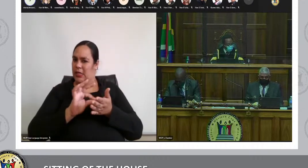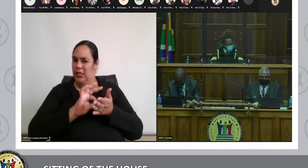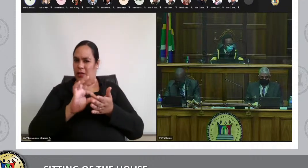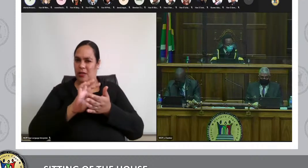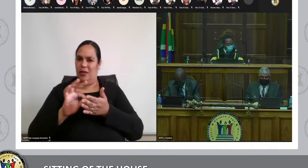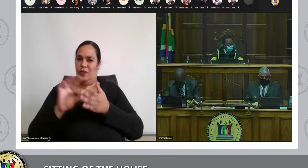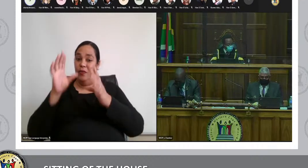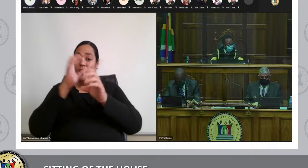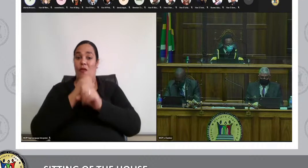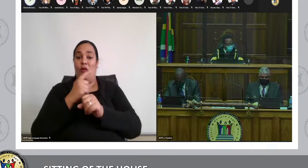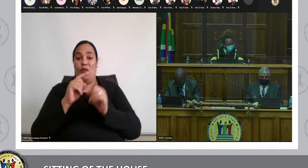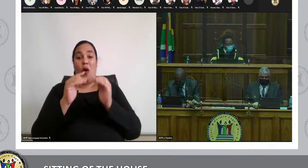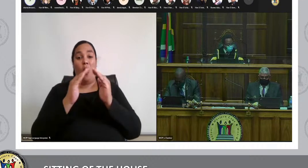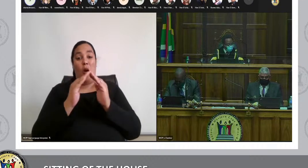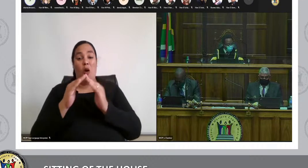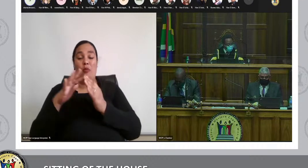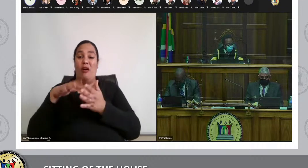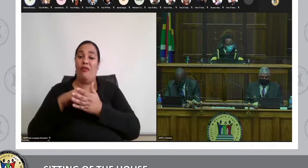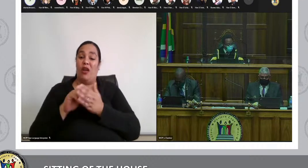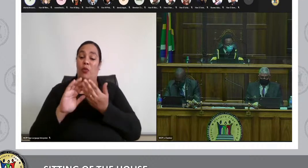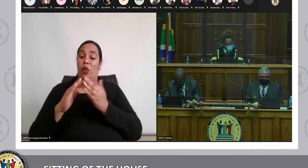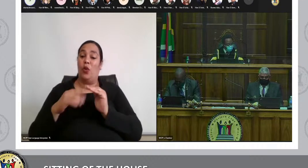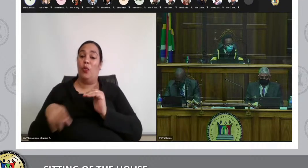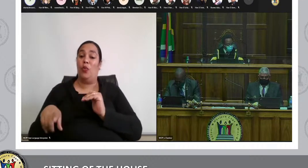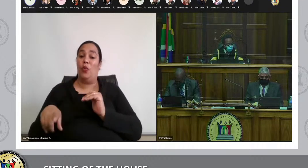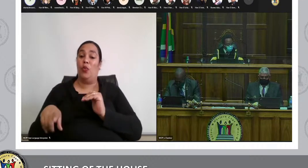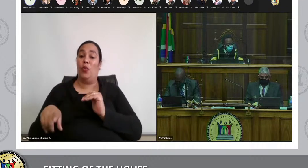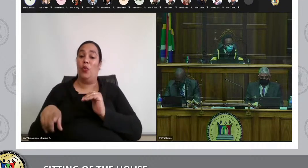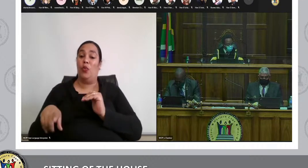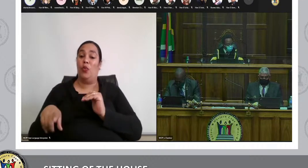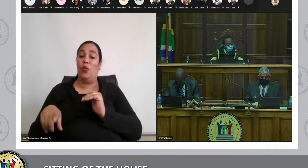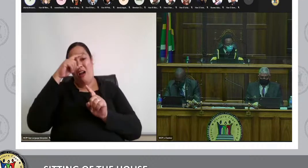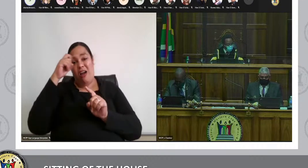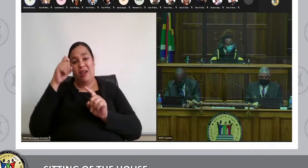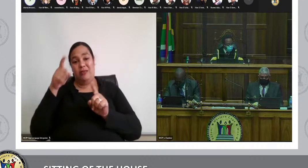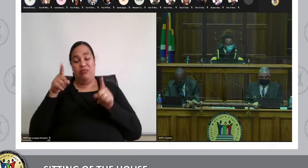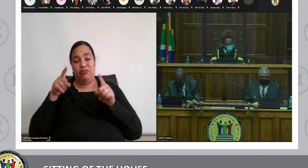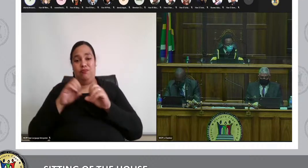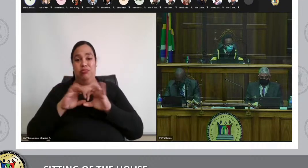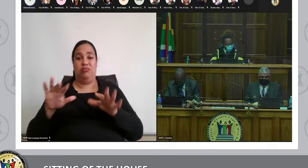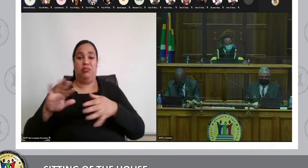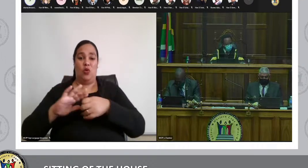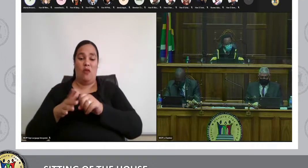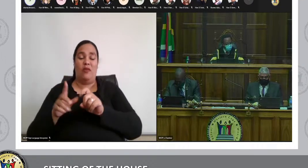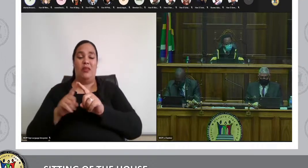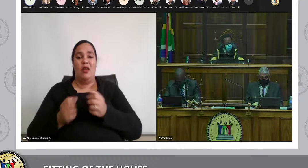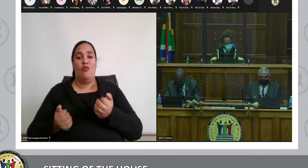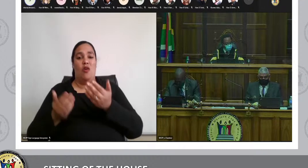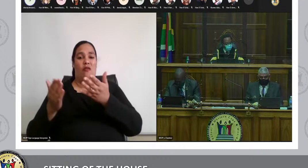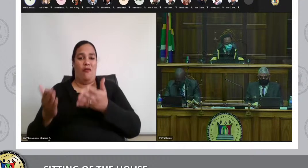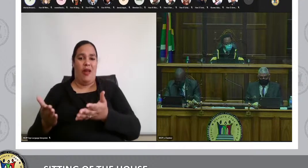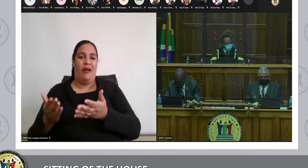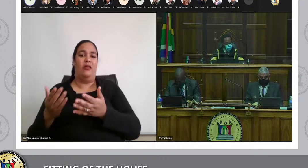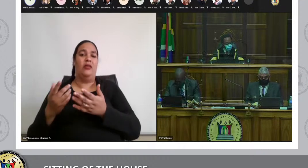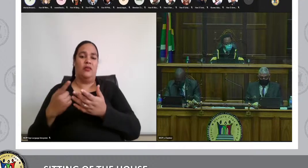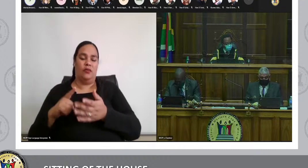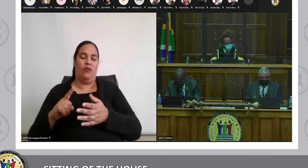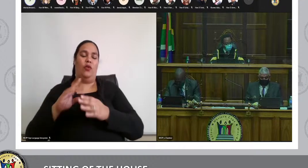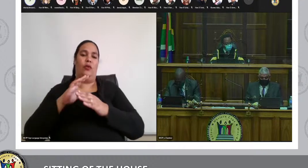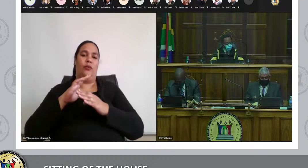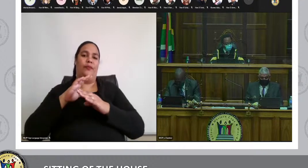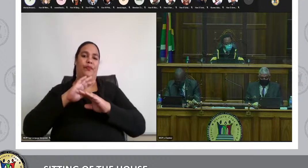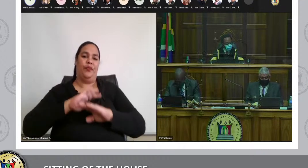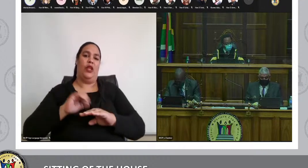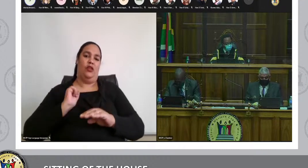a focus on homes in vulnerable communities and hotspot areas, and provide additional relief staff if and